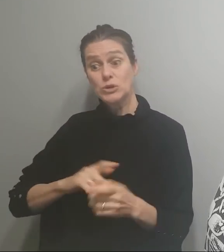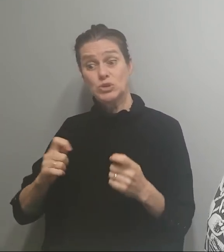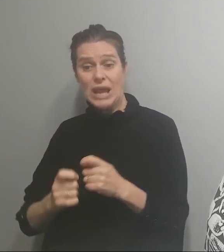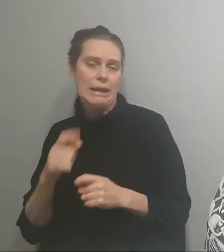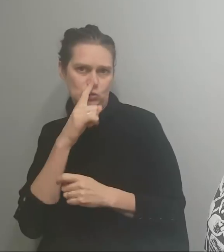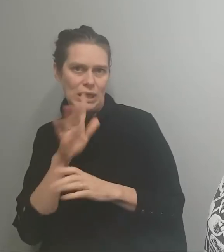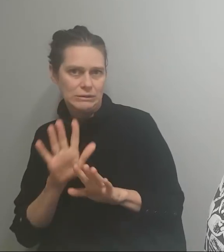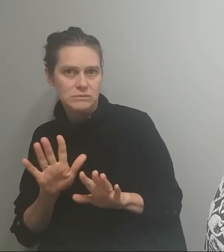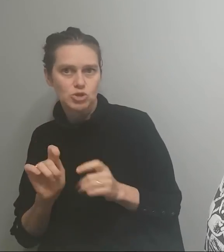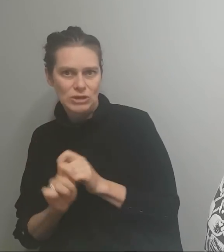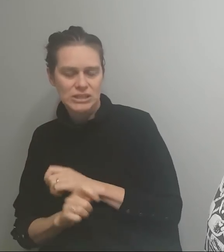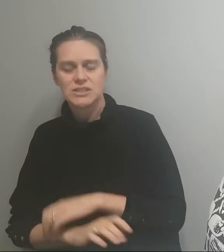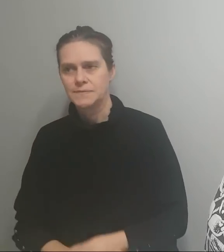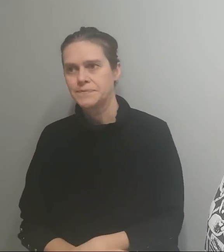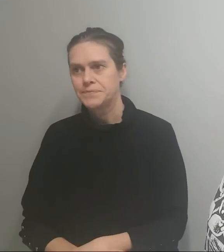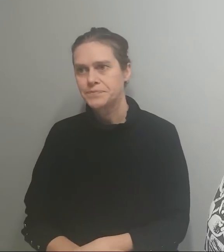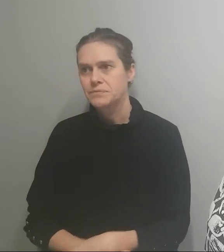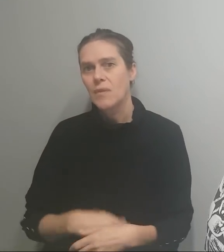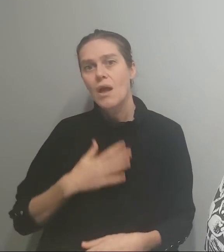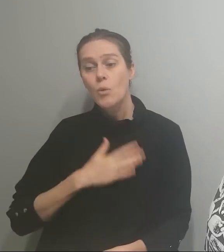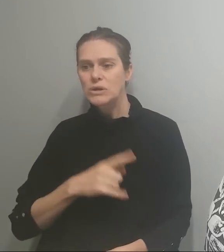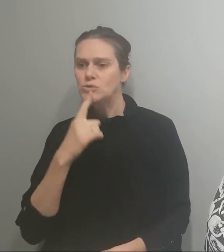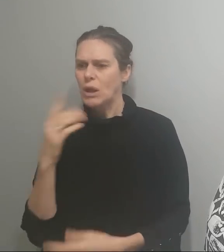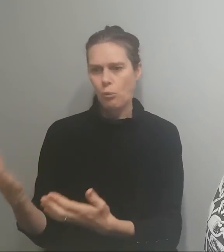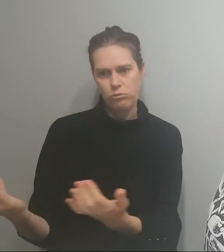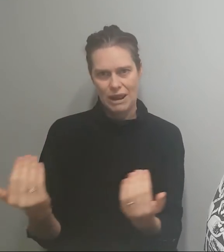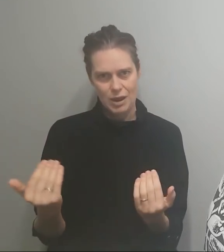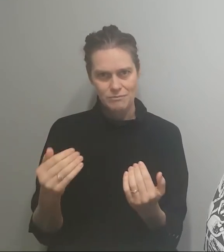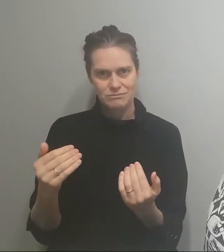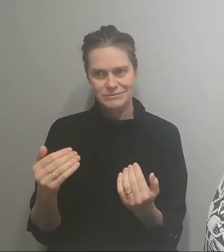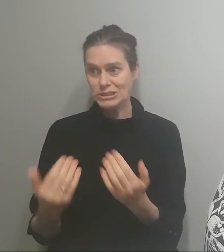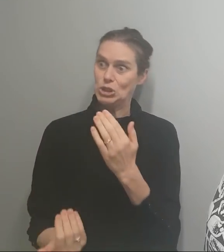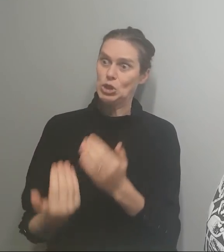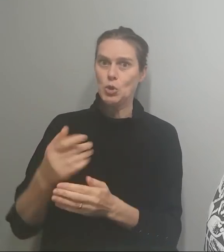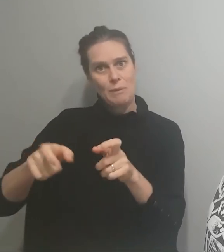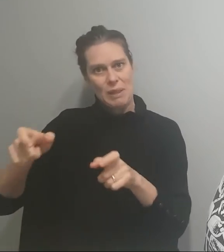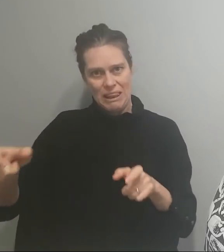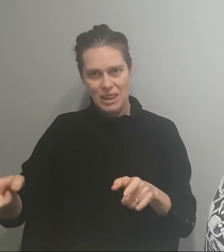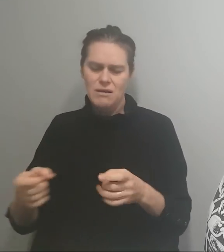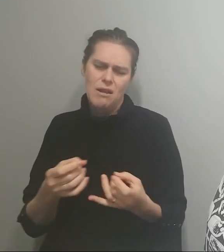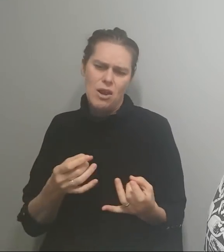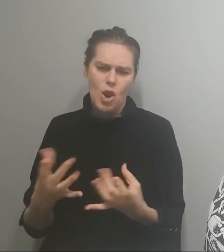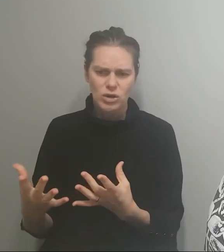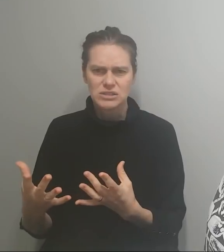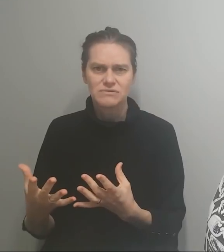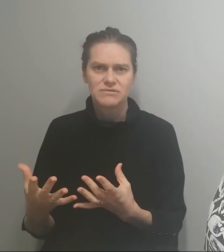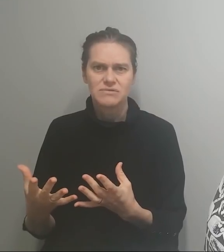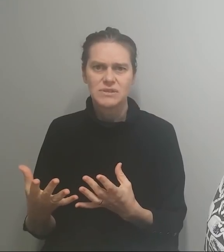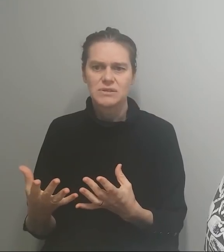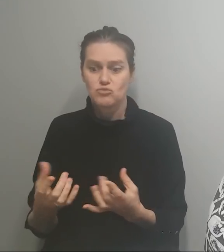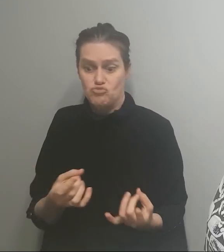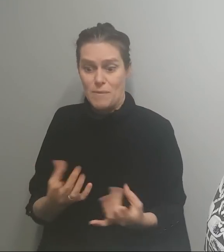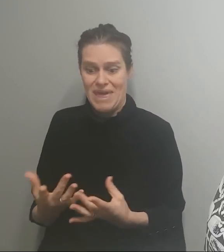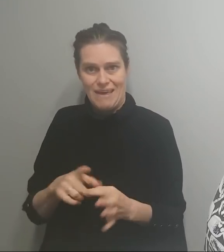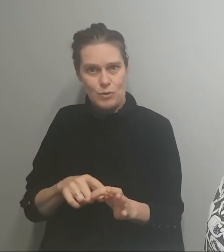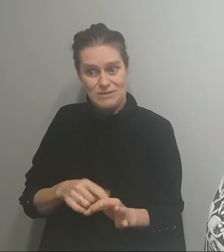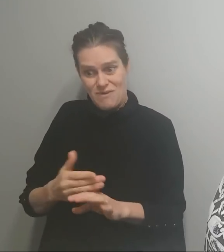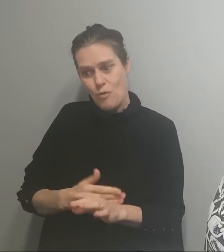Welcome to all the new people. We've had lots of prepared questions, but please feel free to post them on the chat or